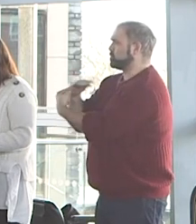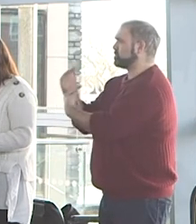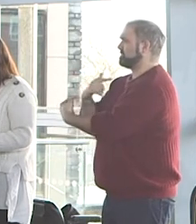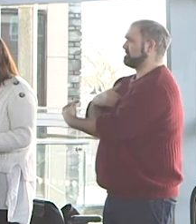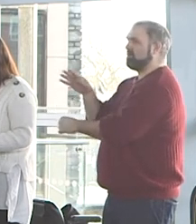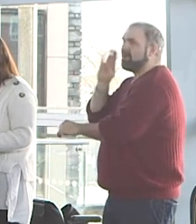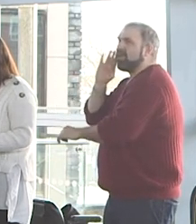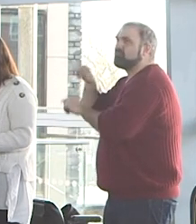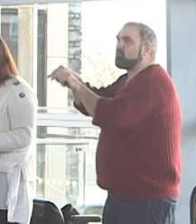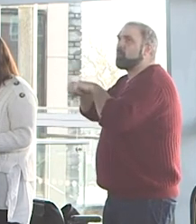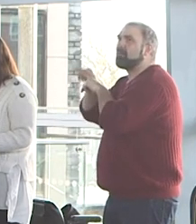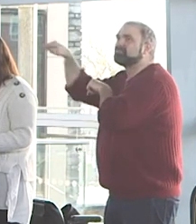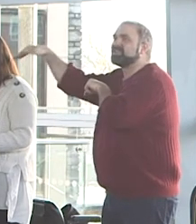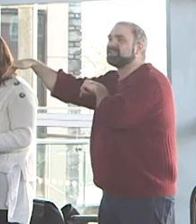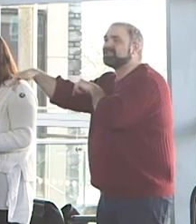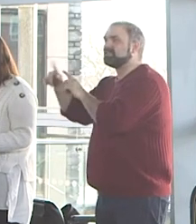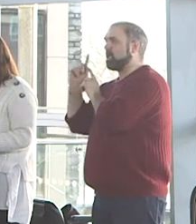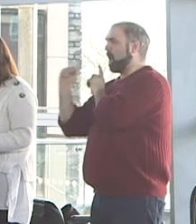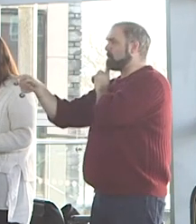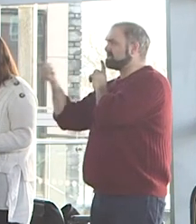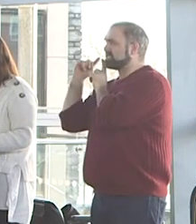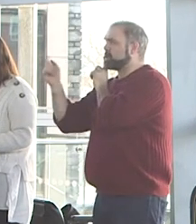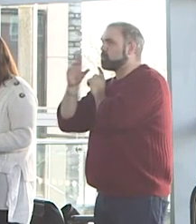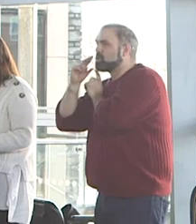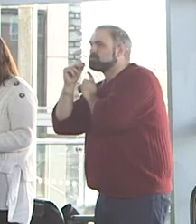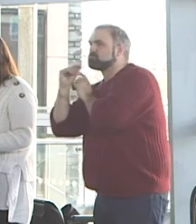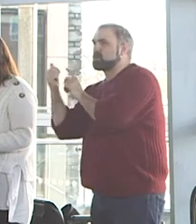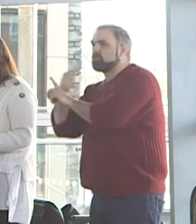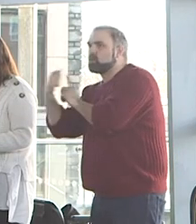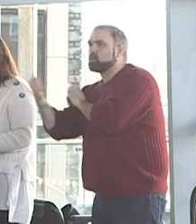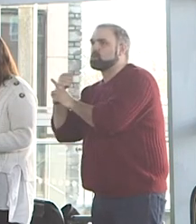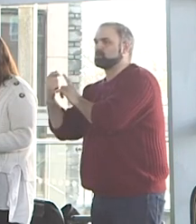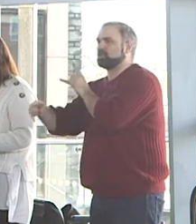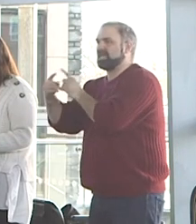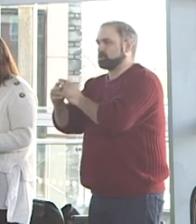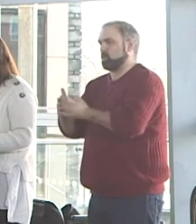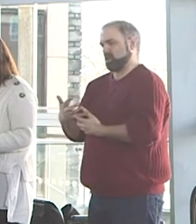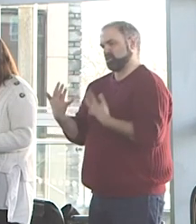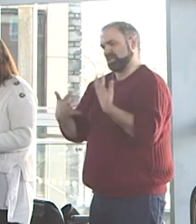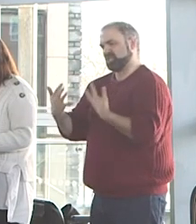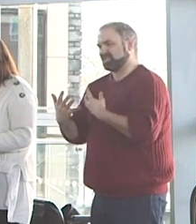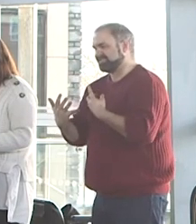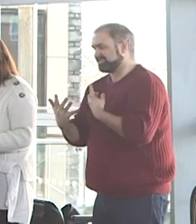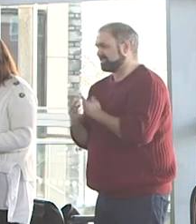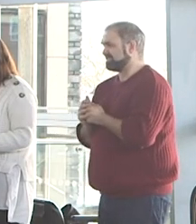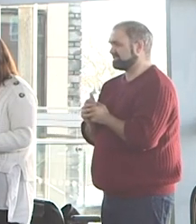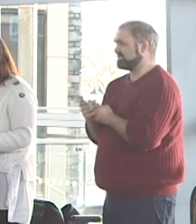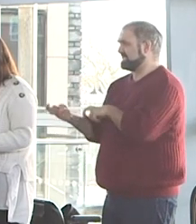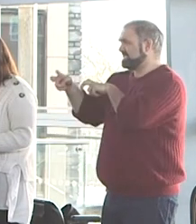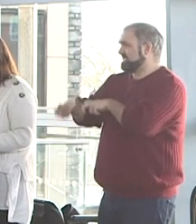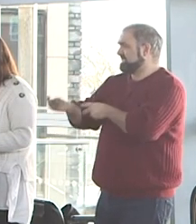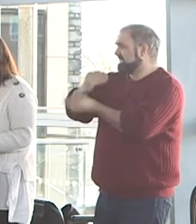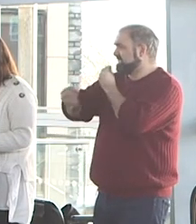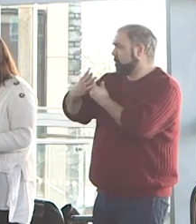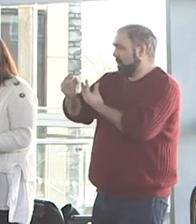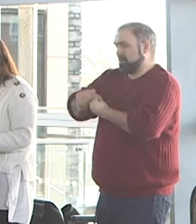them, and they were eyeing me up and down in the corridors, whispering abuse or making sexual hand gestures. They refused to sit and eat with me like I